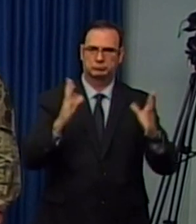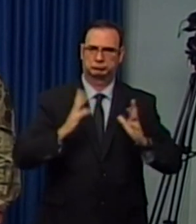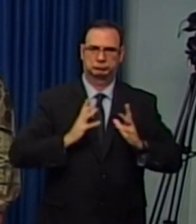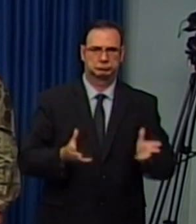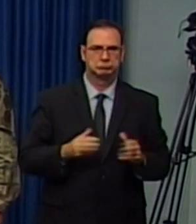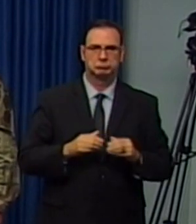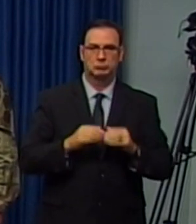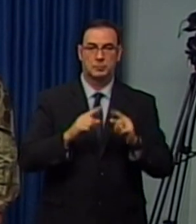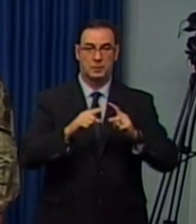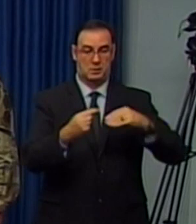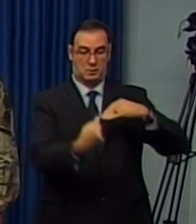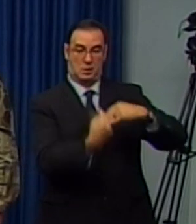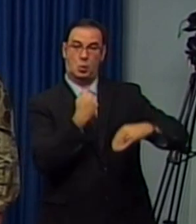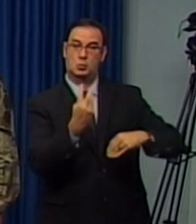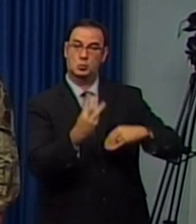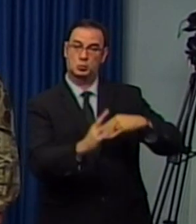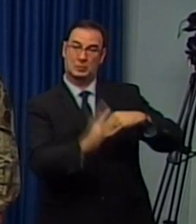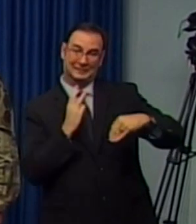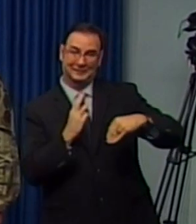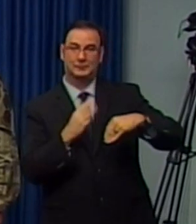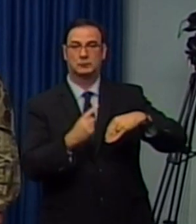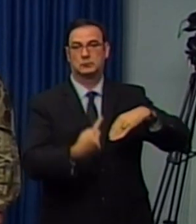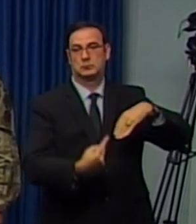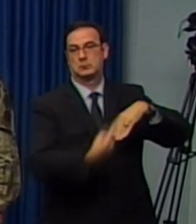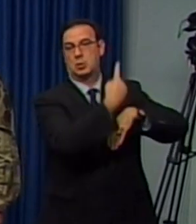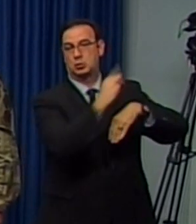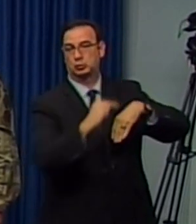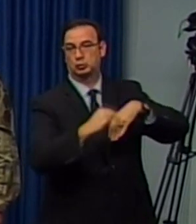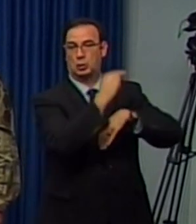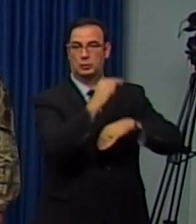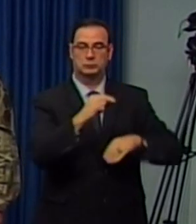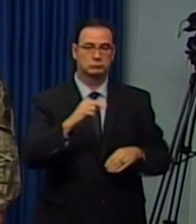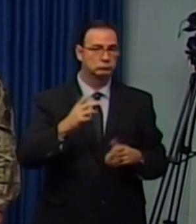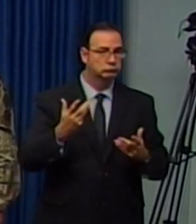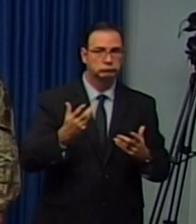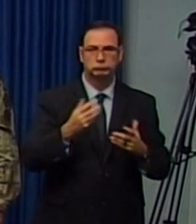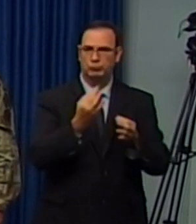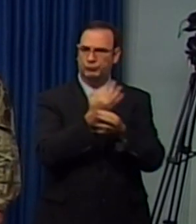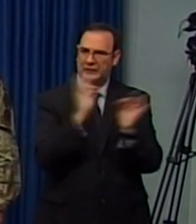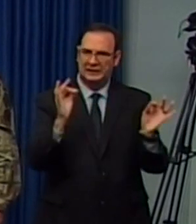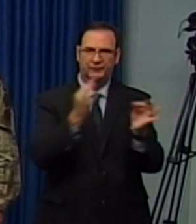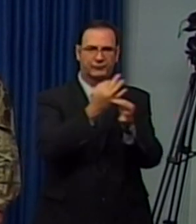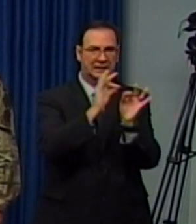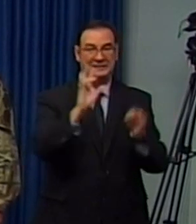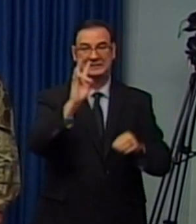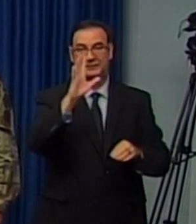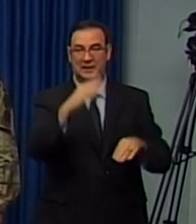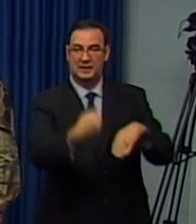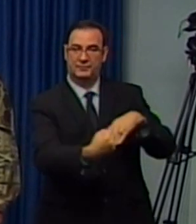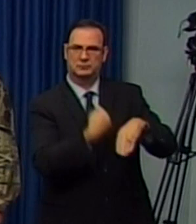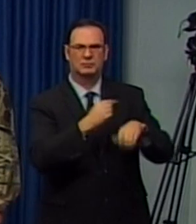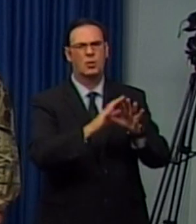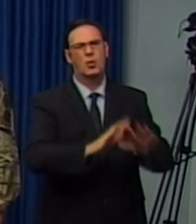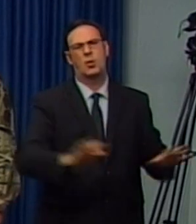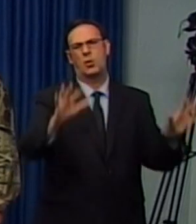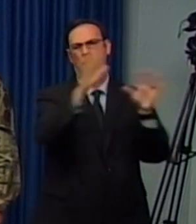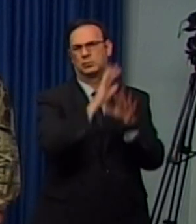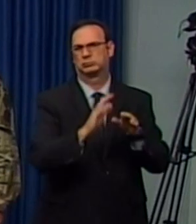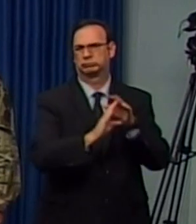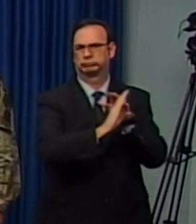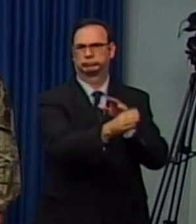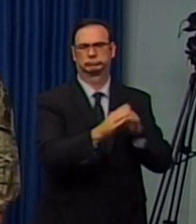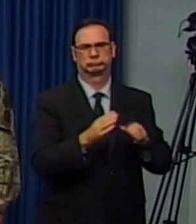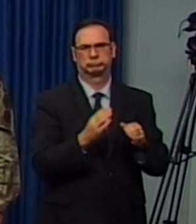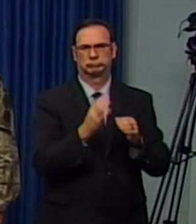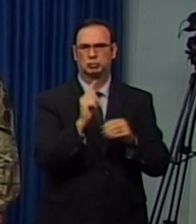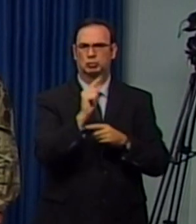Northern, Turnpike, and 75 that we've suspended. And obviously, as long as there's evacuation orders, you know, that's going to be something that we're going